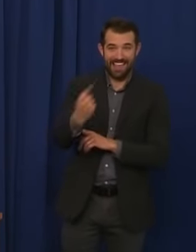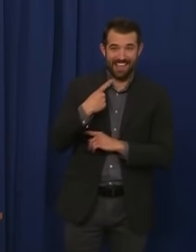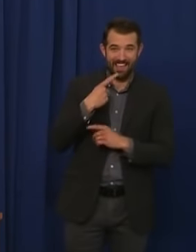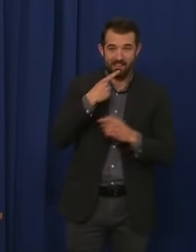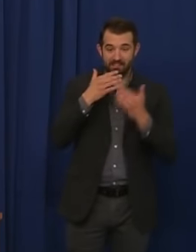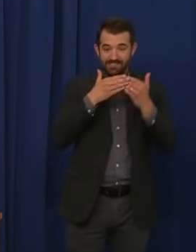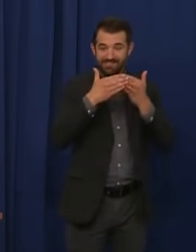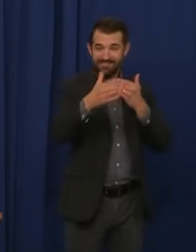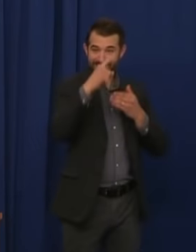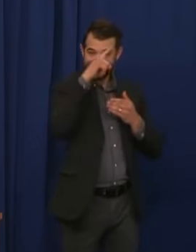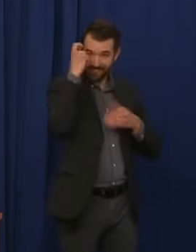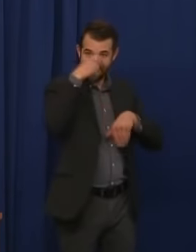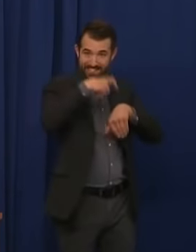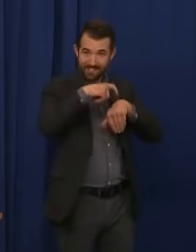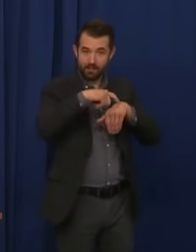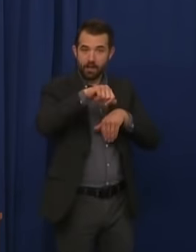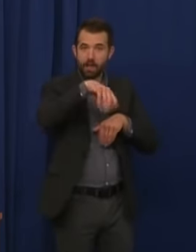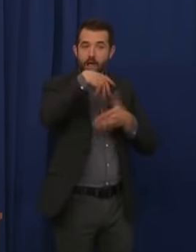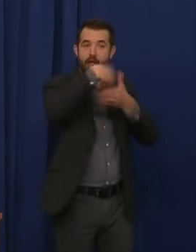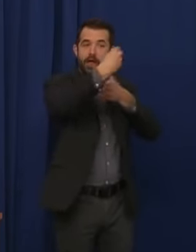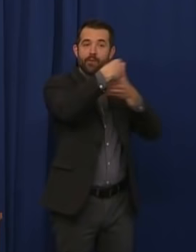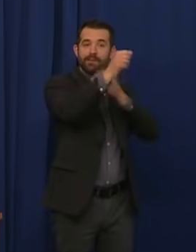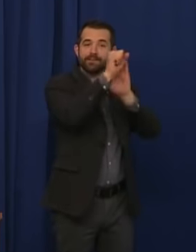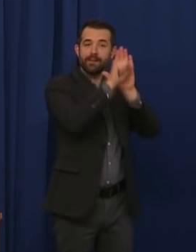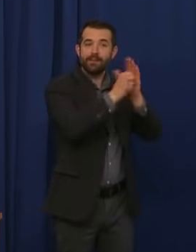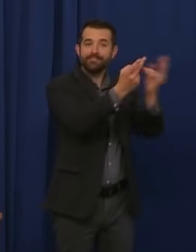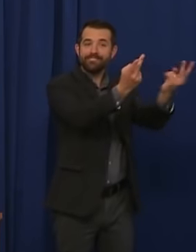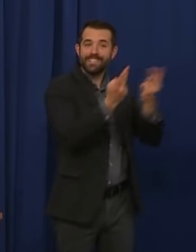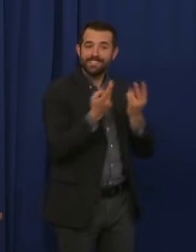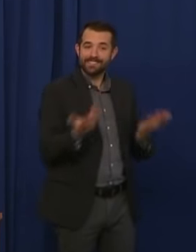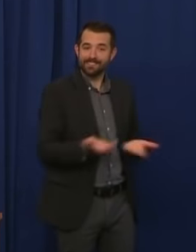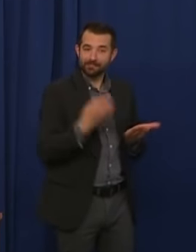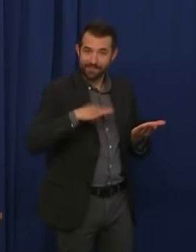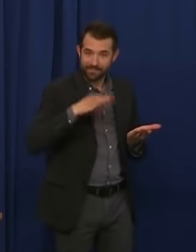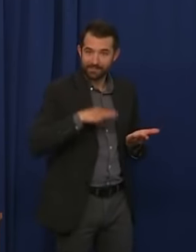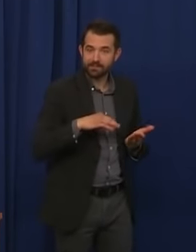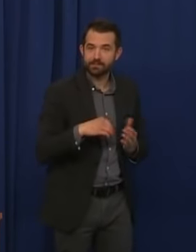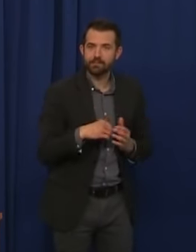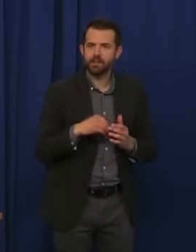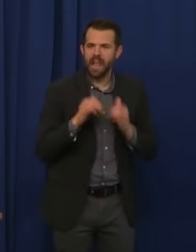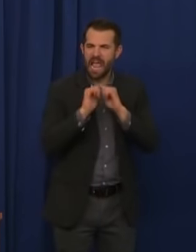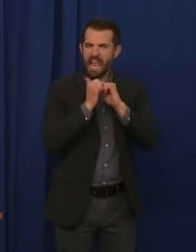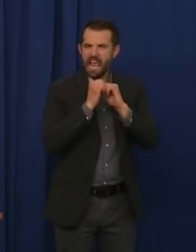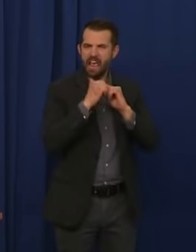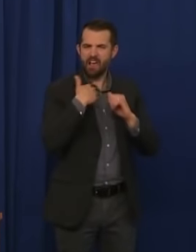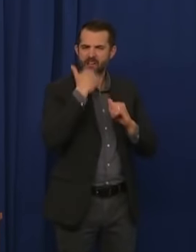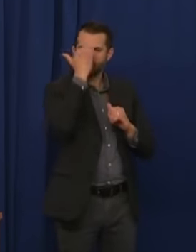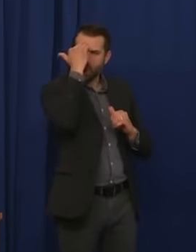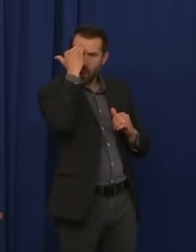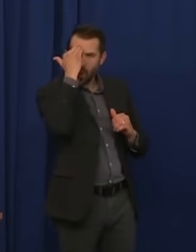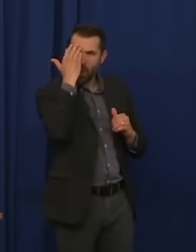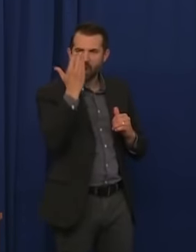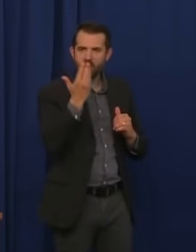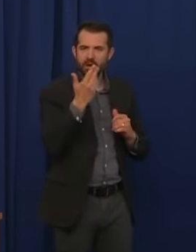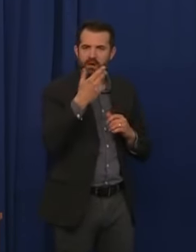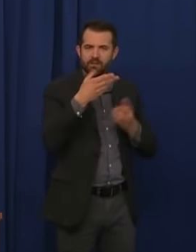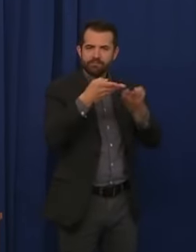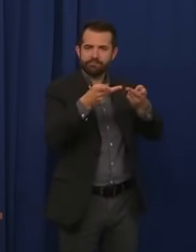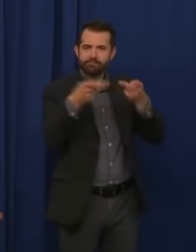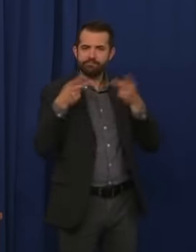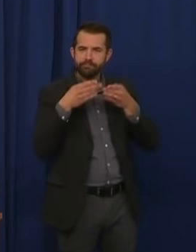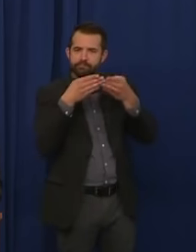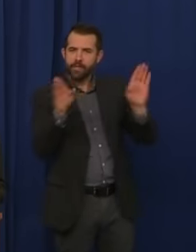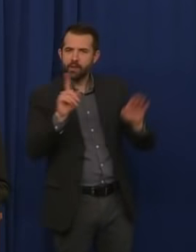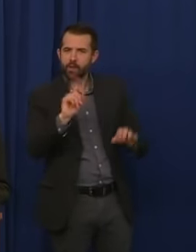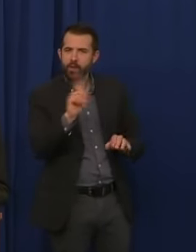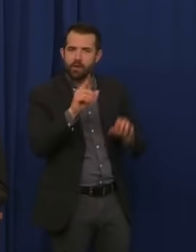into Maine who may be full-time residents of other states, how might we know, how would the public know if there were an